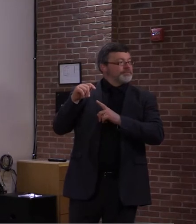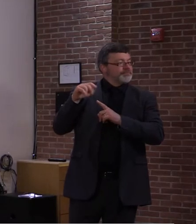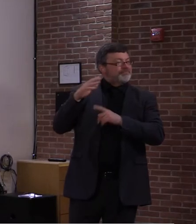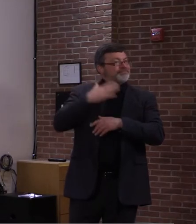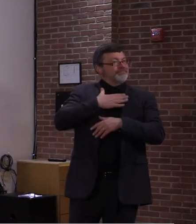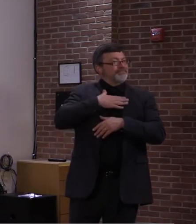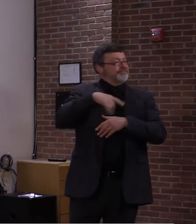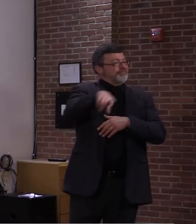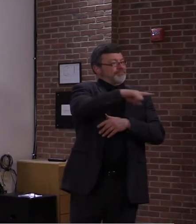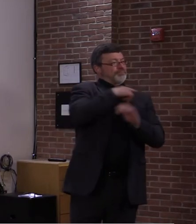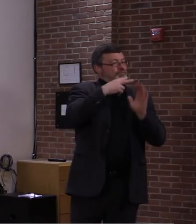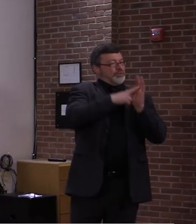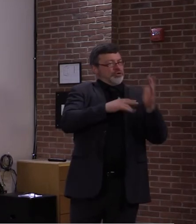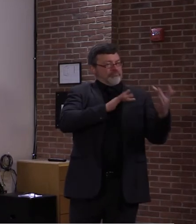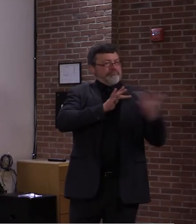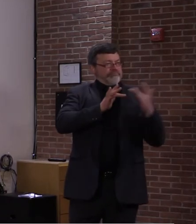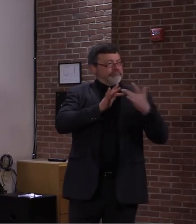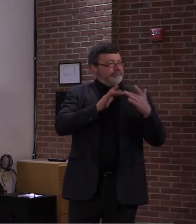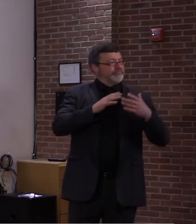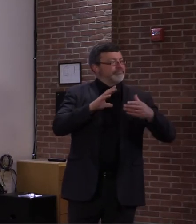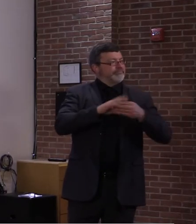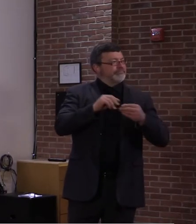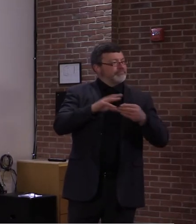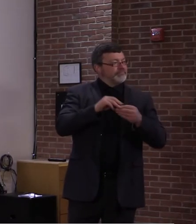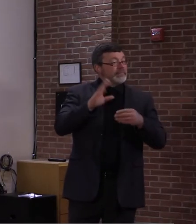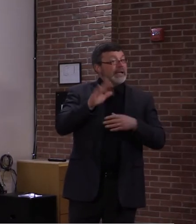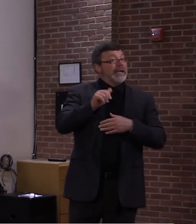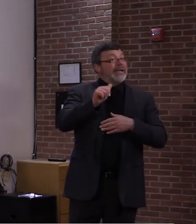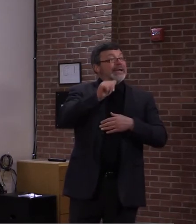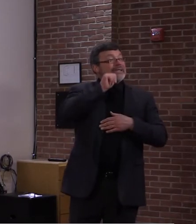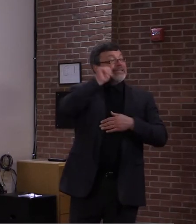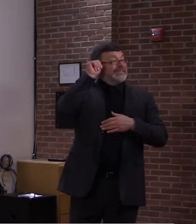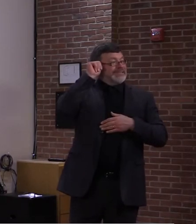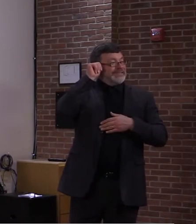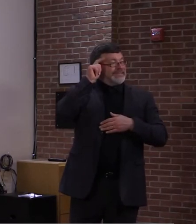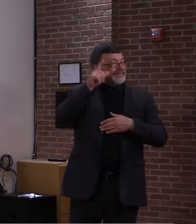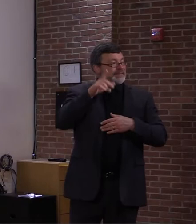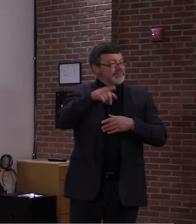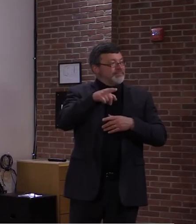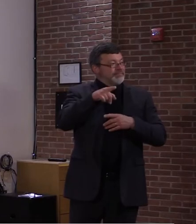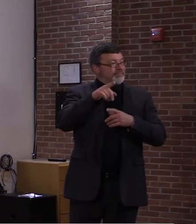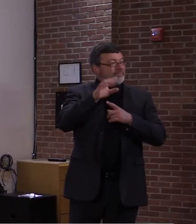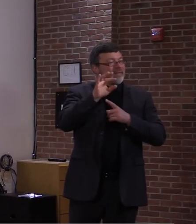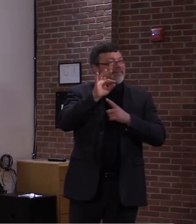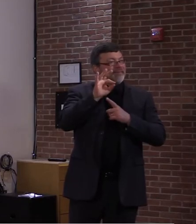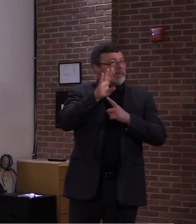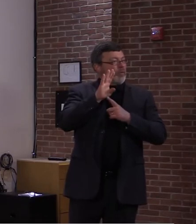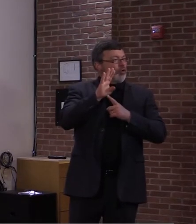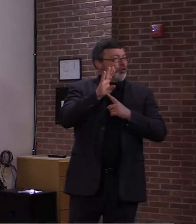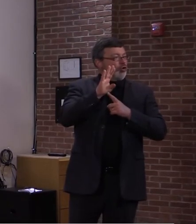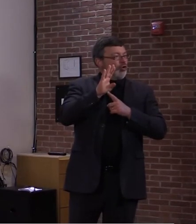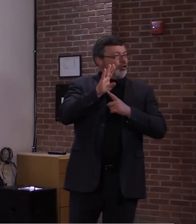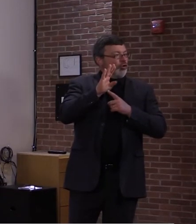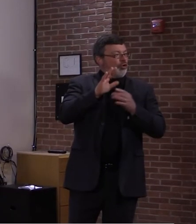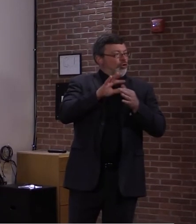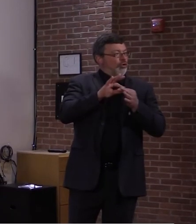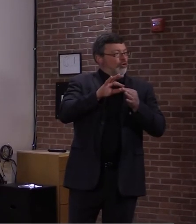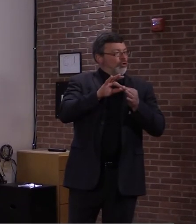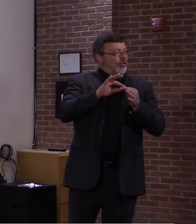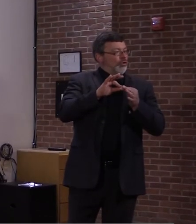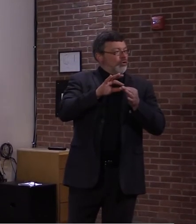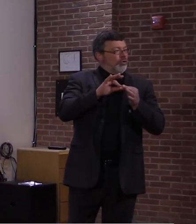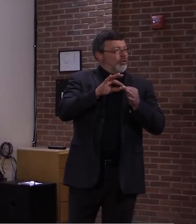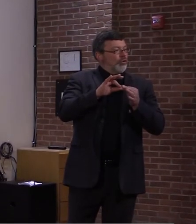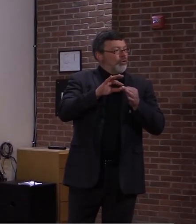I guess the audio on the Facebook is the live is not particularly good. So if there's anything you can do for those folks viewing